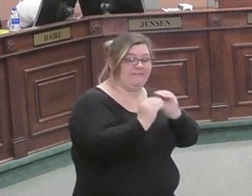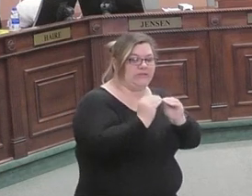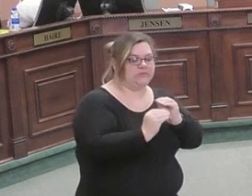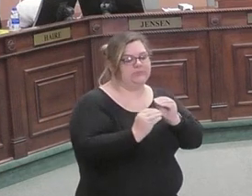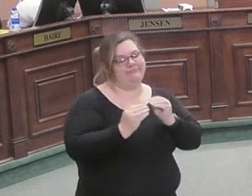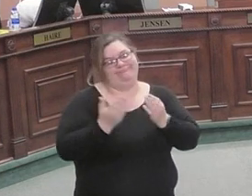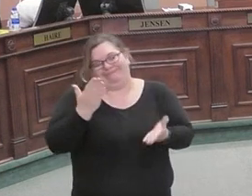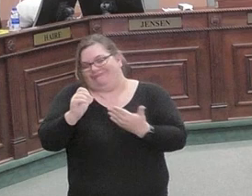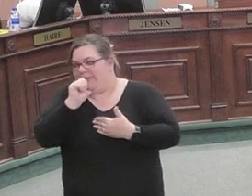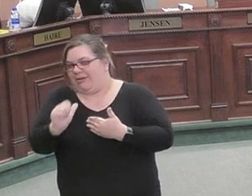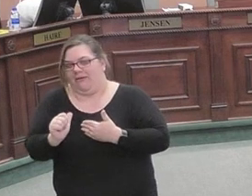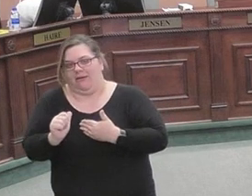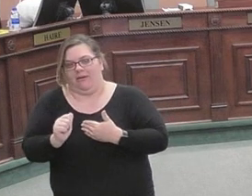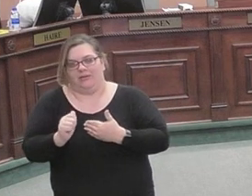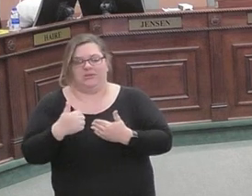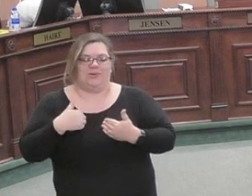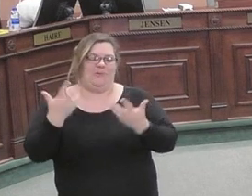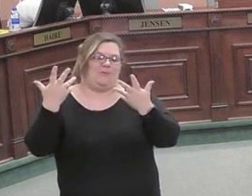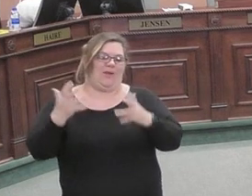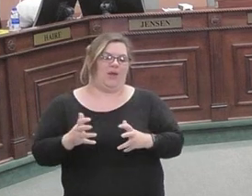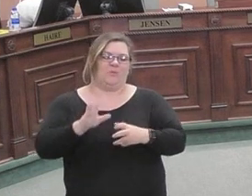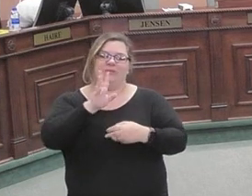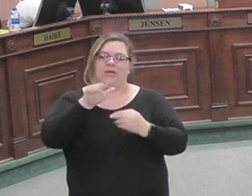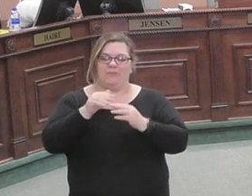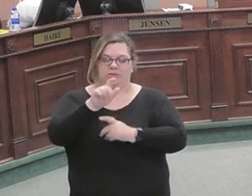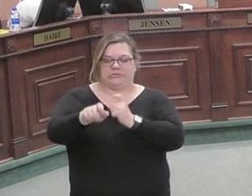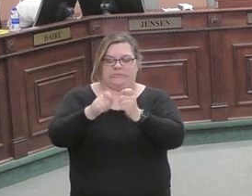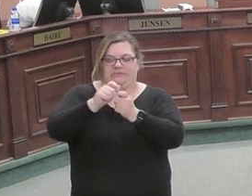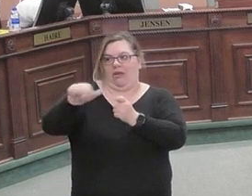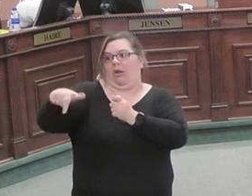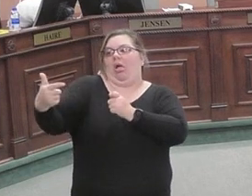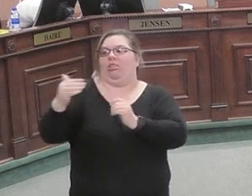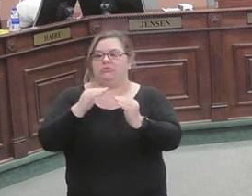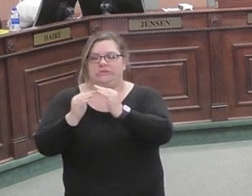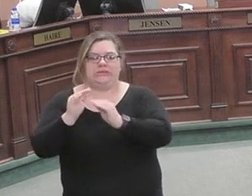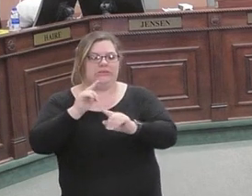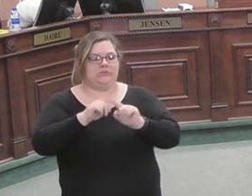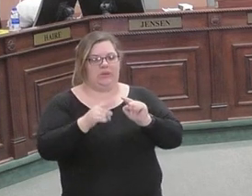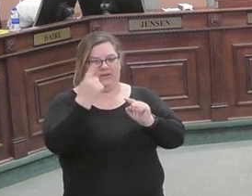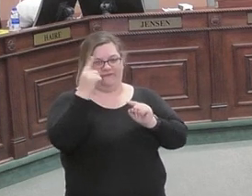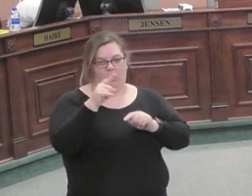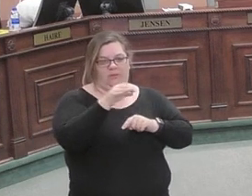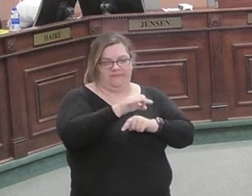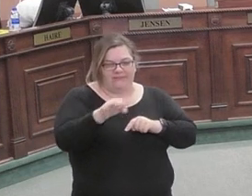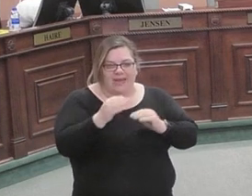to specifics about those areas, but I think this is the right thing for the city of Fayetteville.